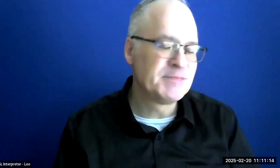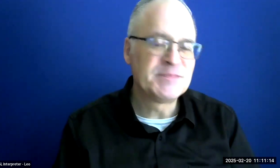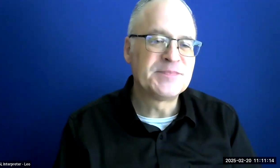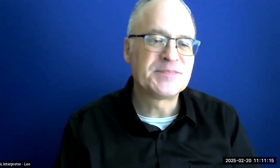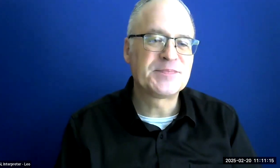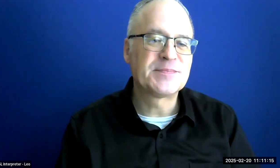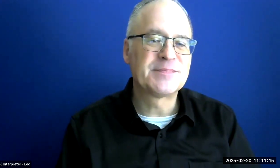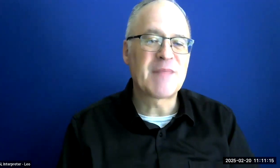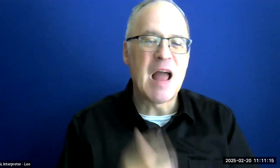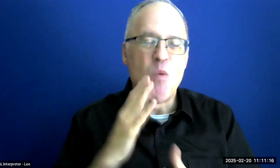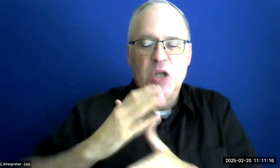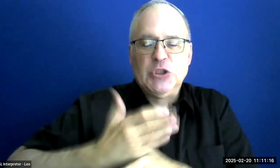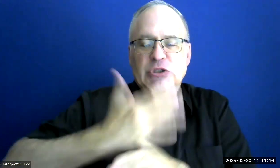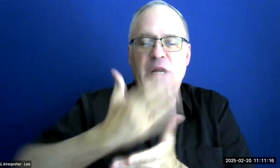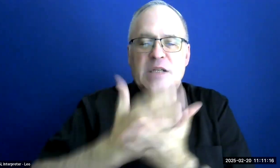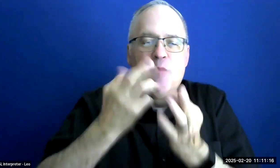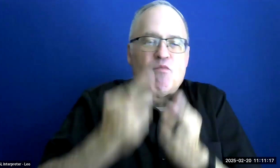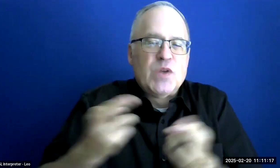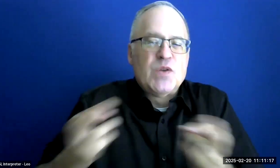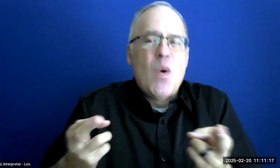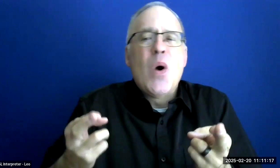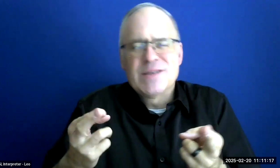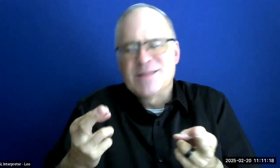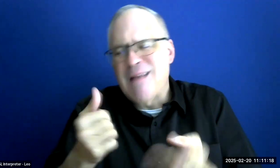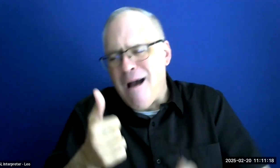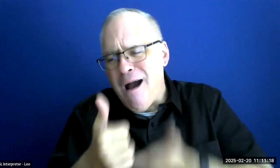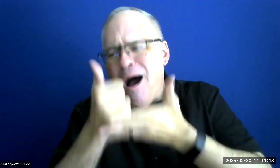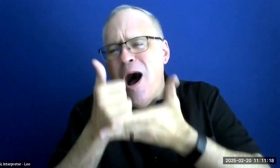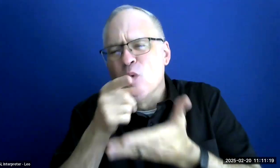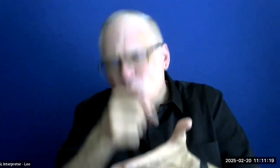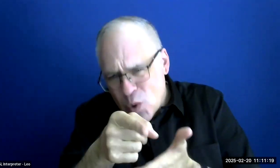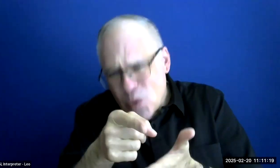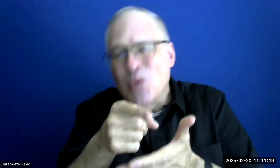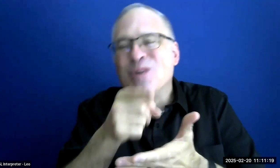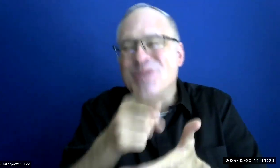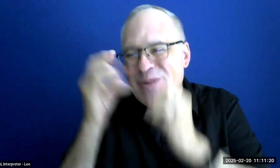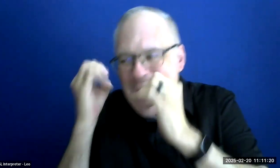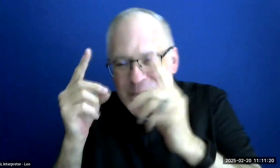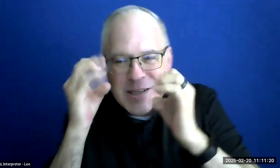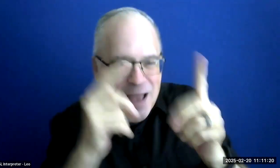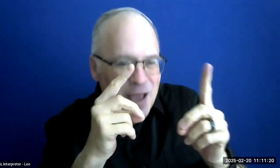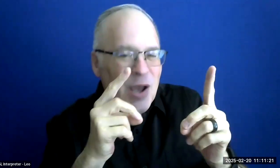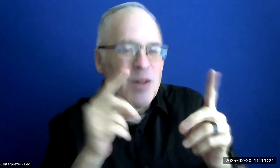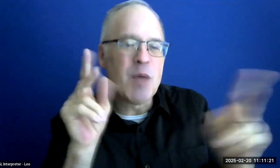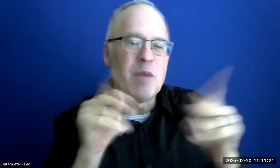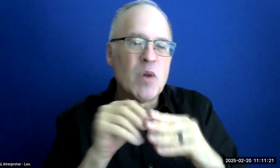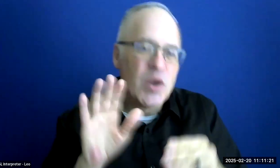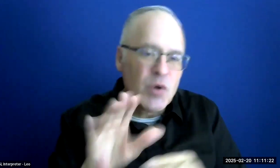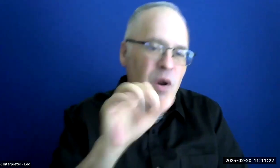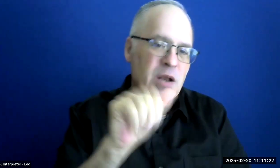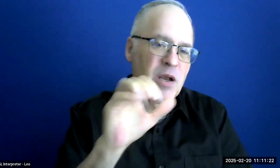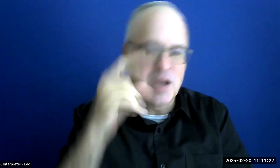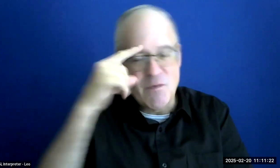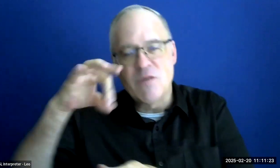amazing resources available to help you share with your annual conference what worldwide regionalization is, why